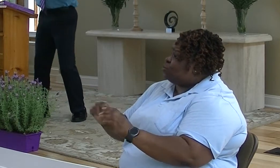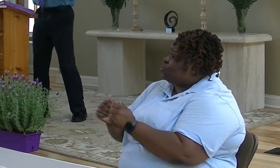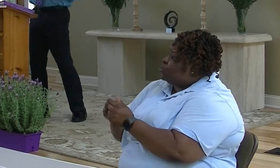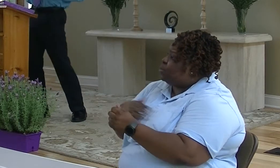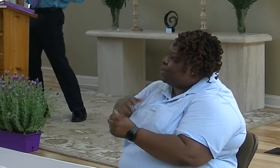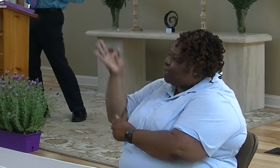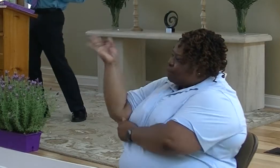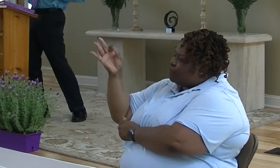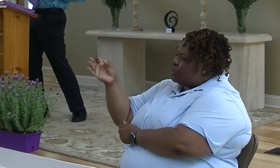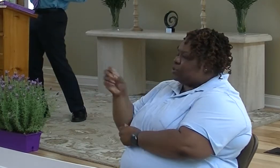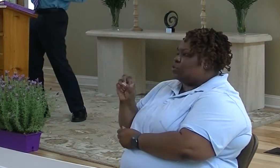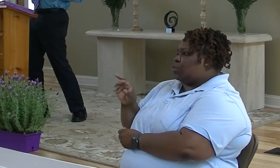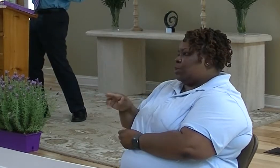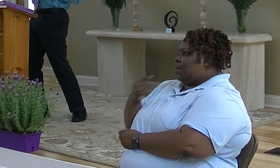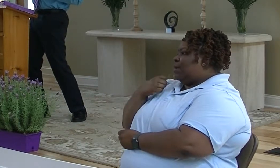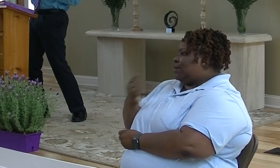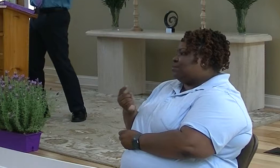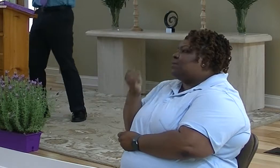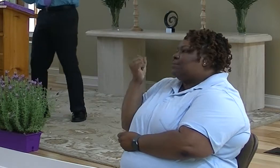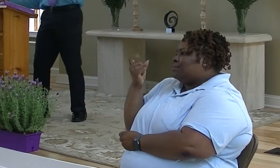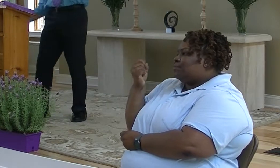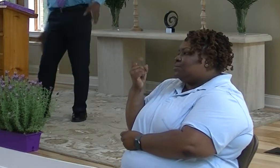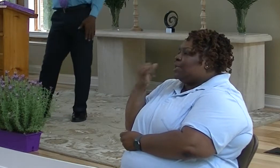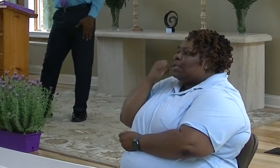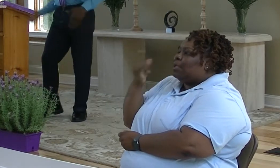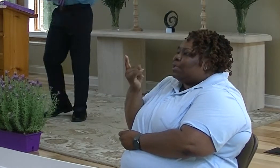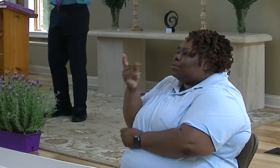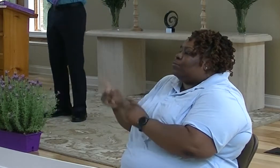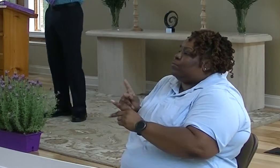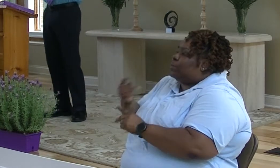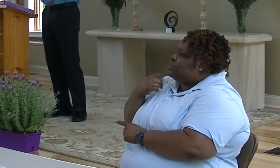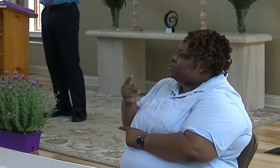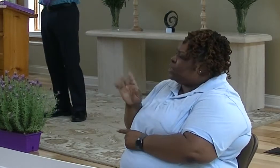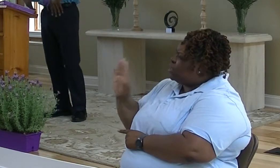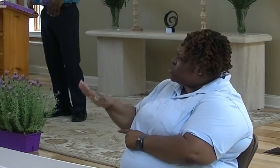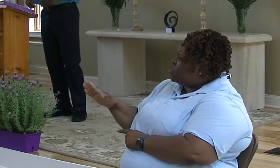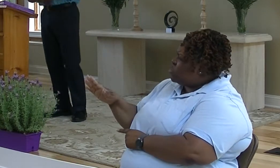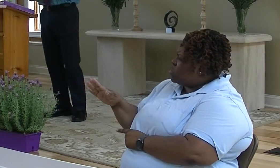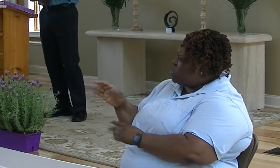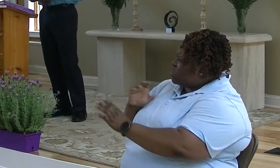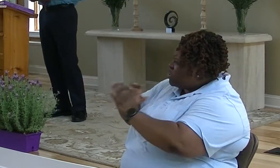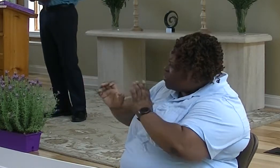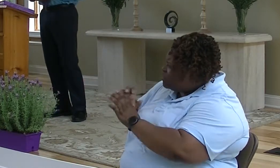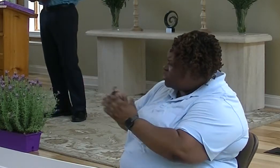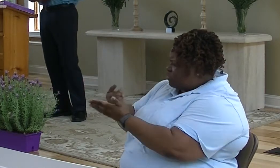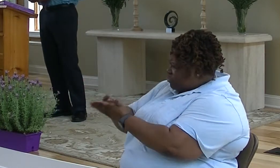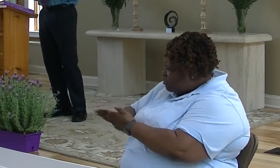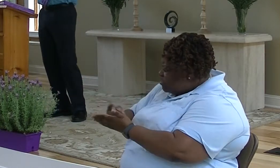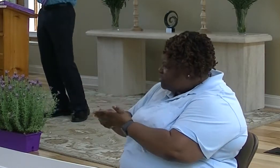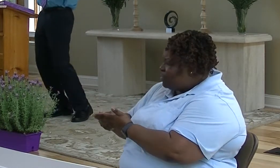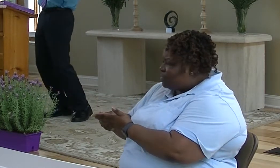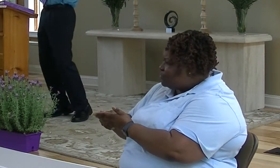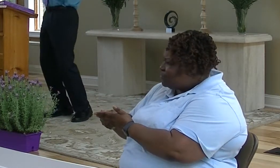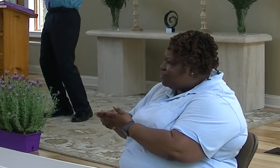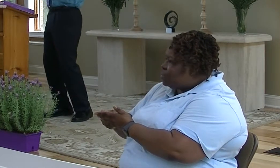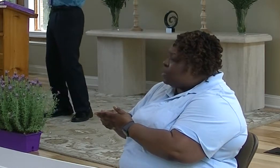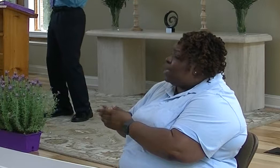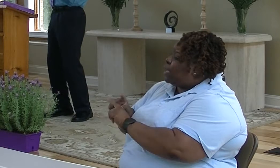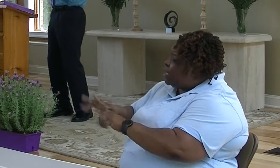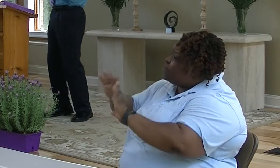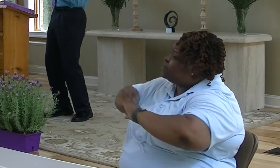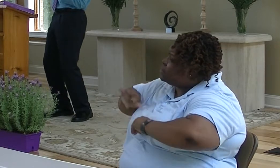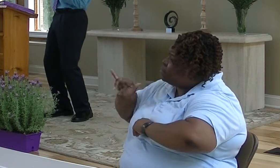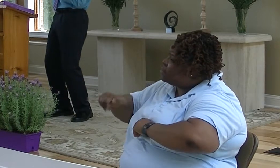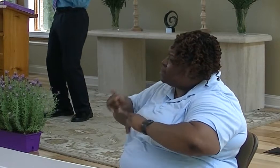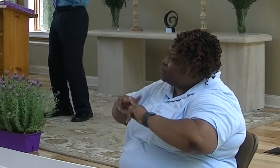said, well, the stuff that you were talking about, I would give you that. But you're criticizing me as a human. Because you don't like me